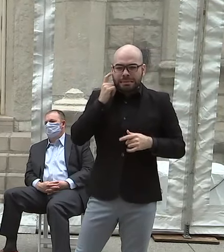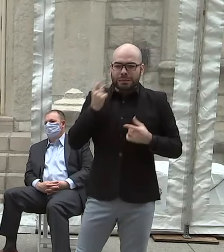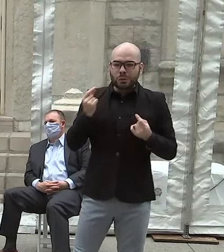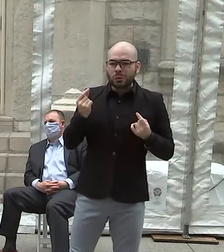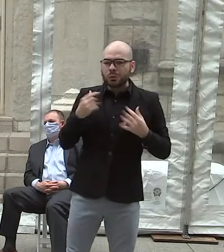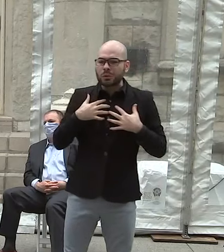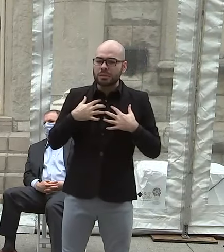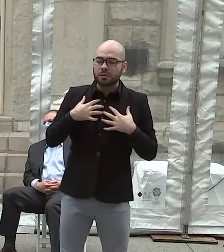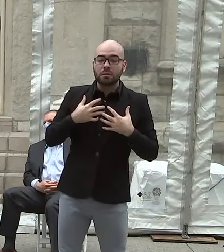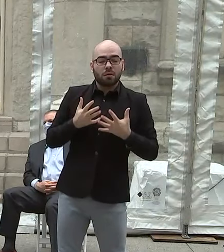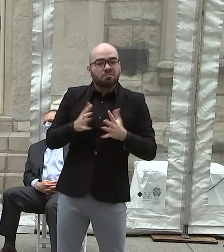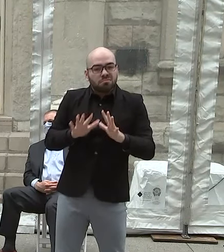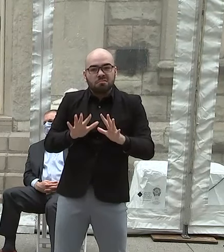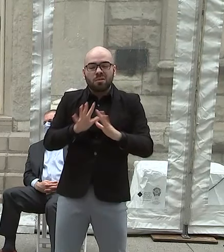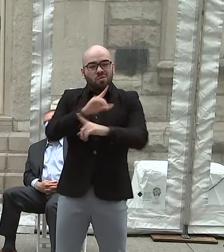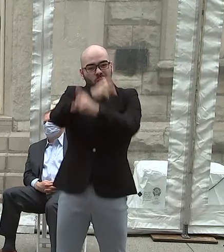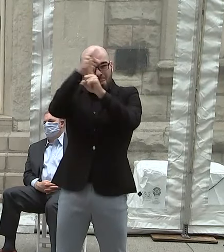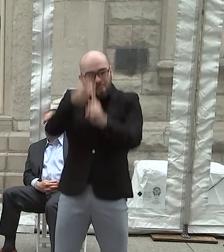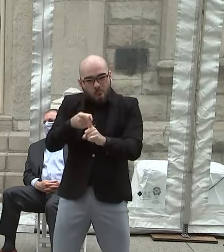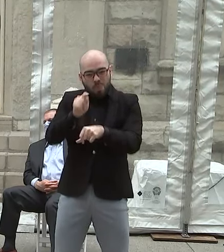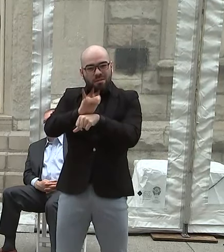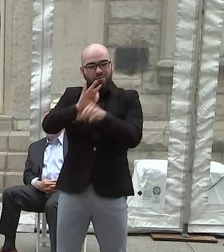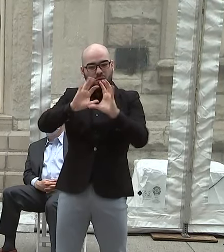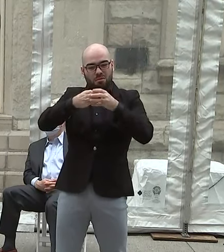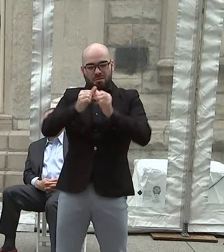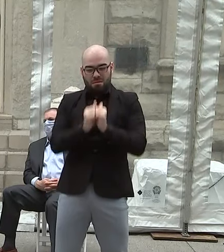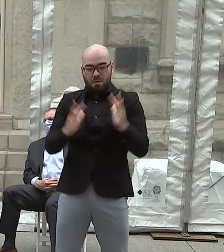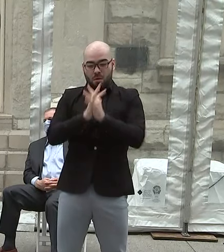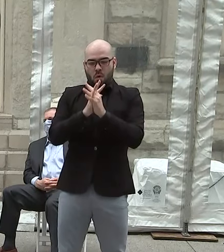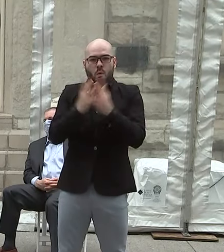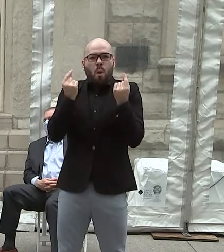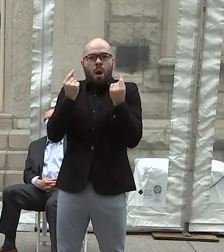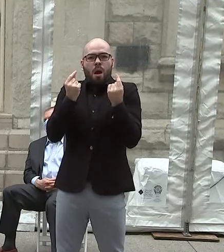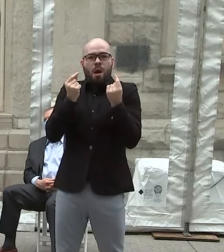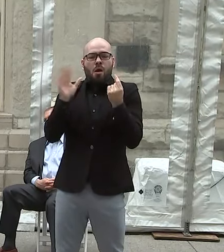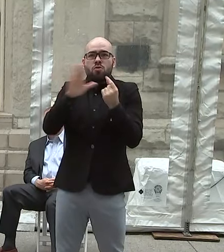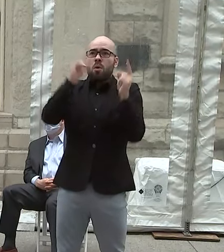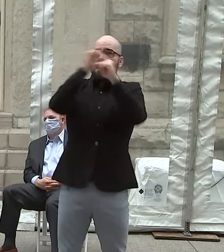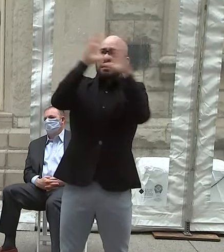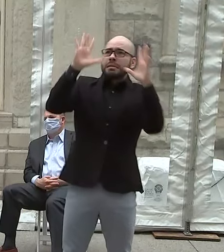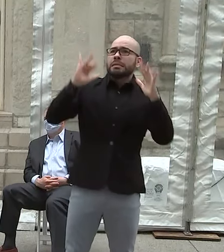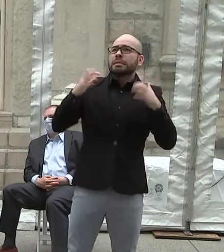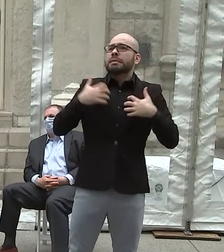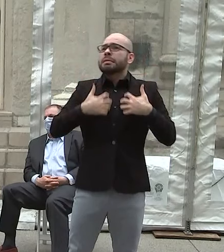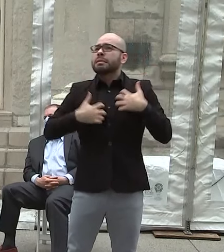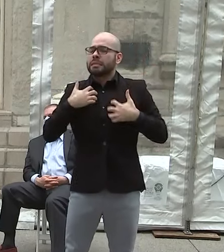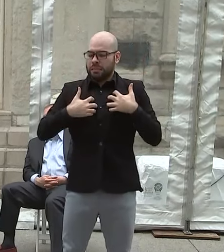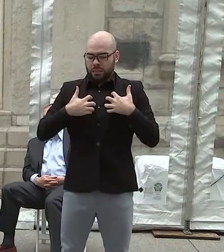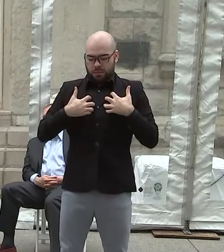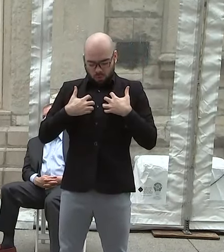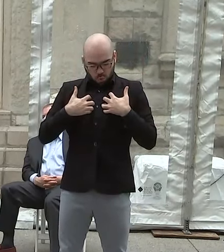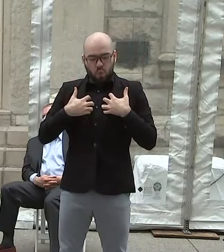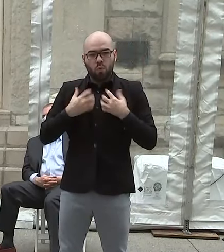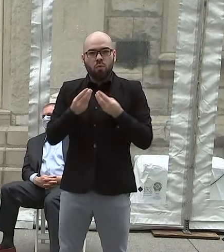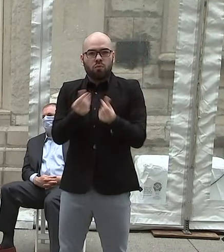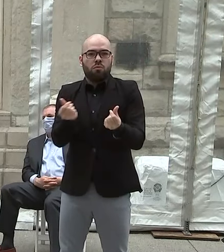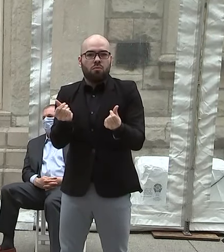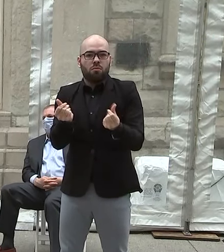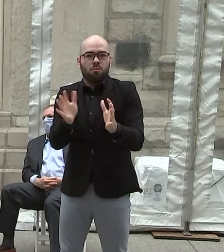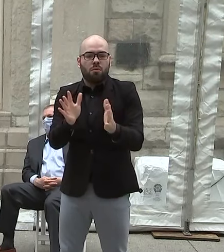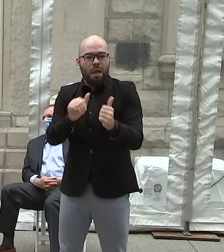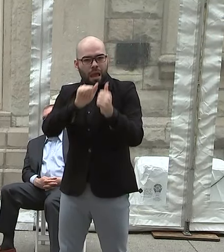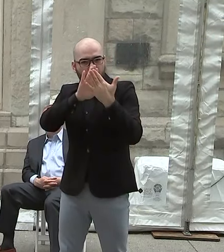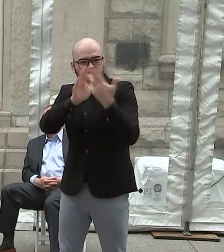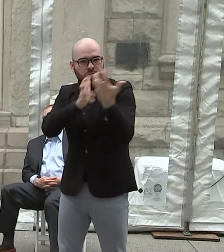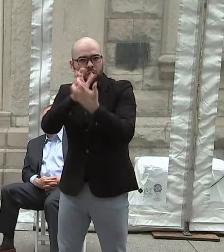this recovery task force and the many facets of it is to help answer that question for us as a region. So we are still very much in